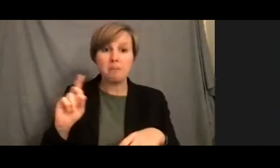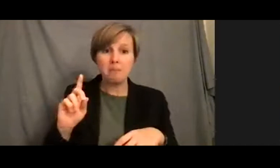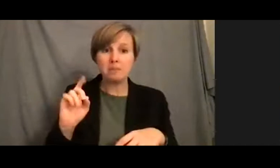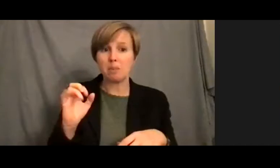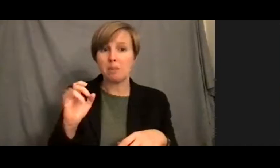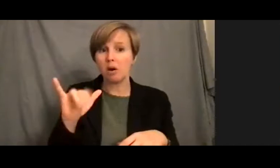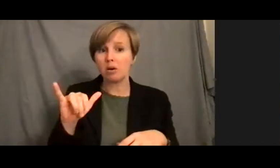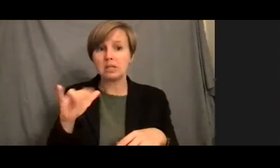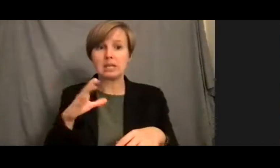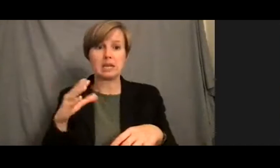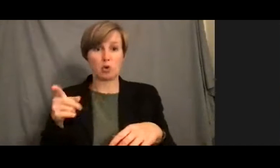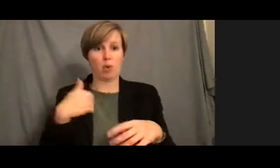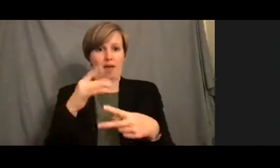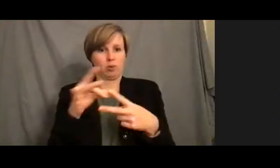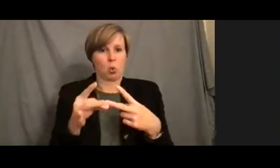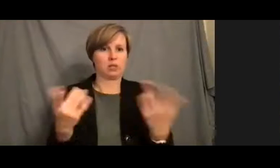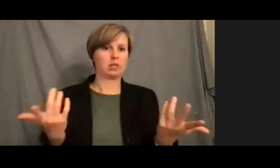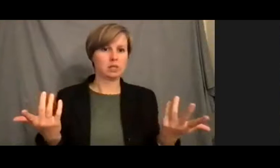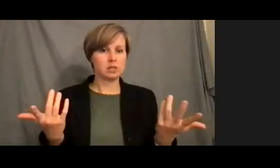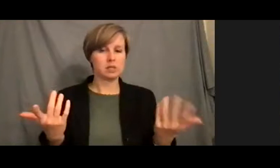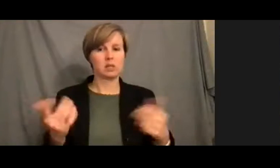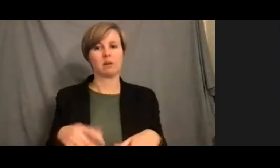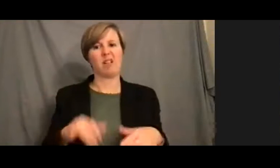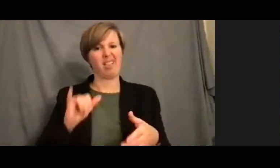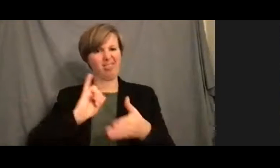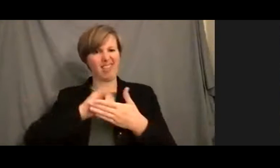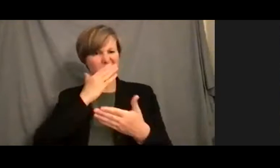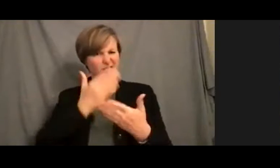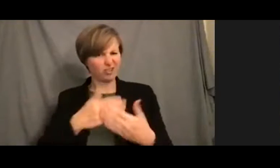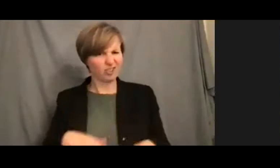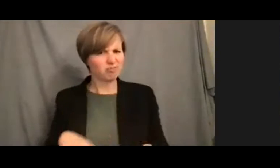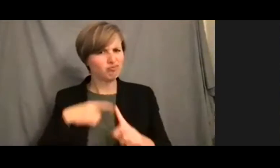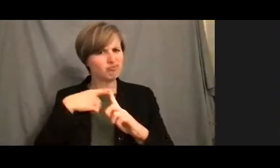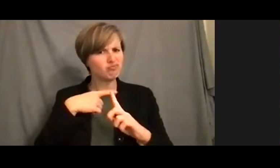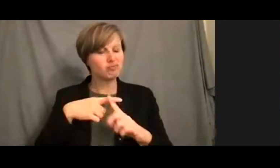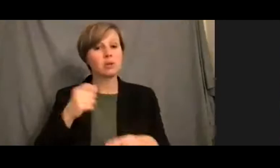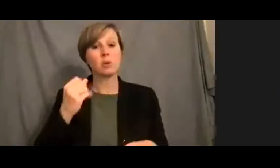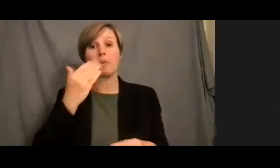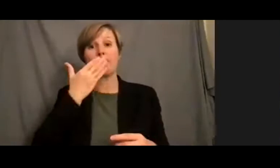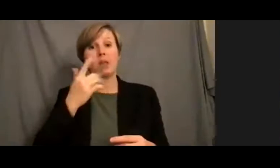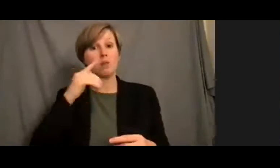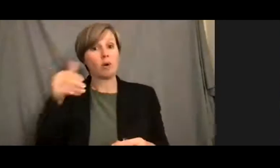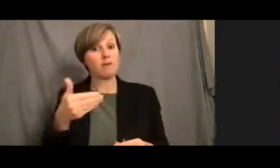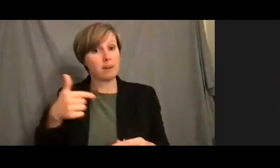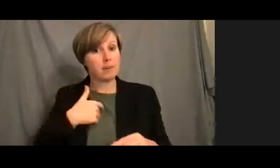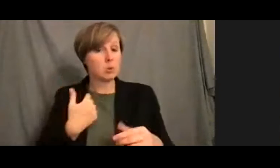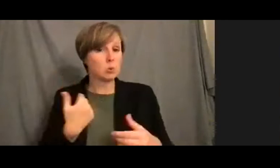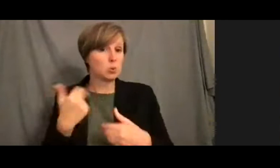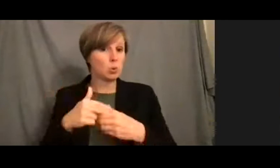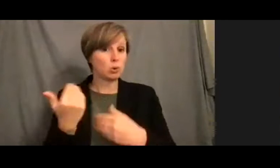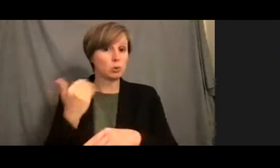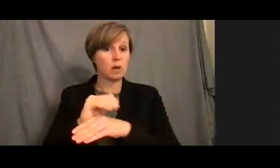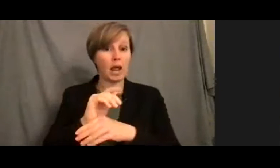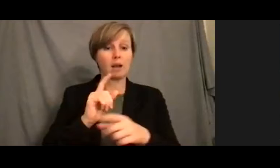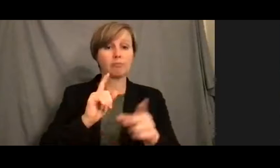choices out there, and you have some clear choices, and that's a good thing. And so thank you again for inviting me to participate in this discussion this